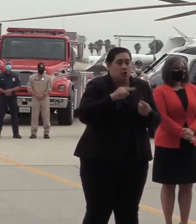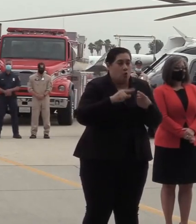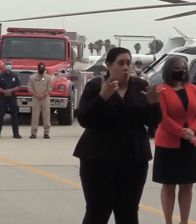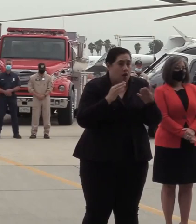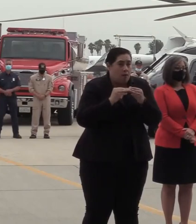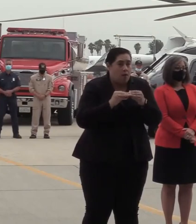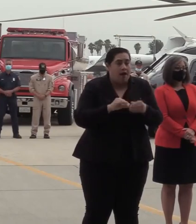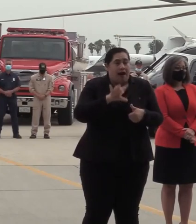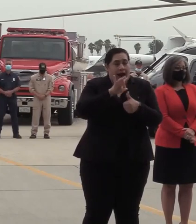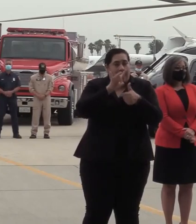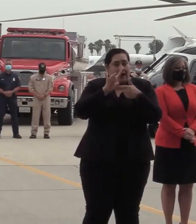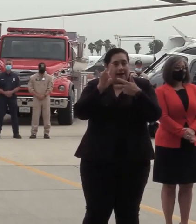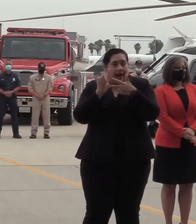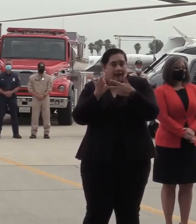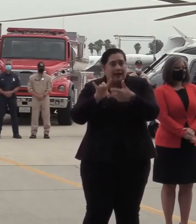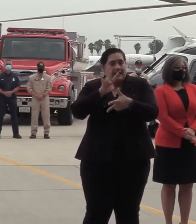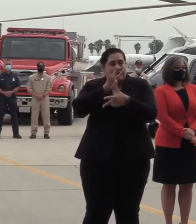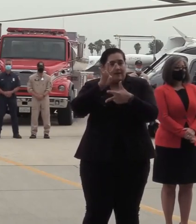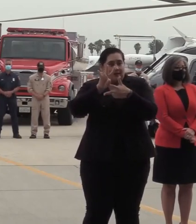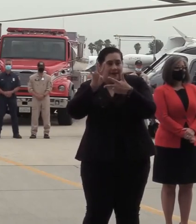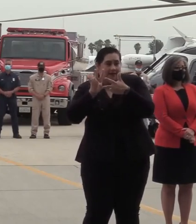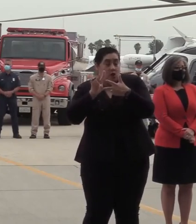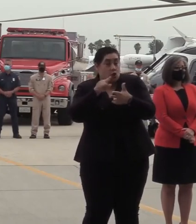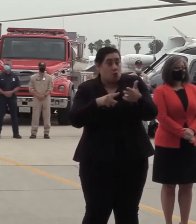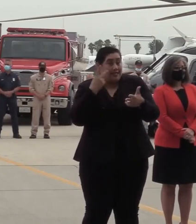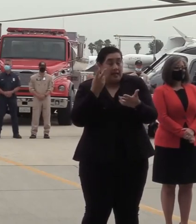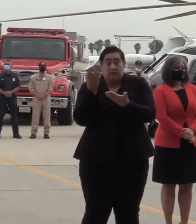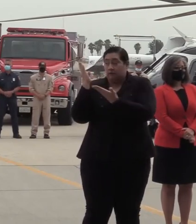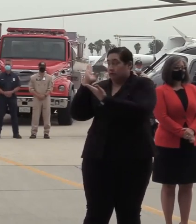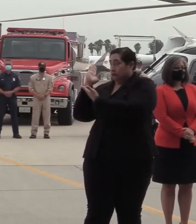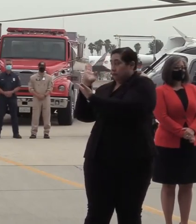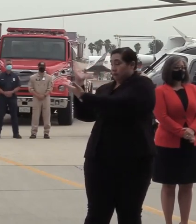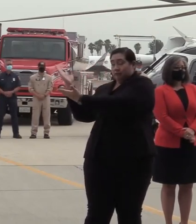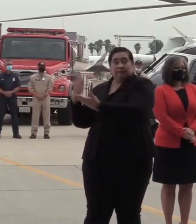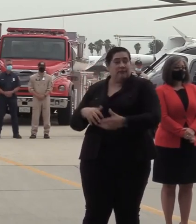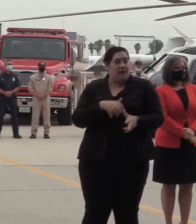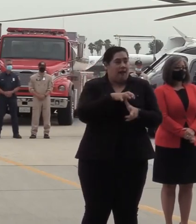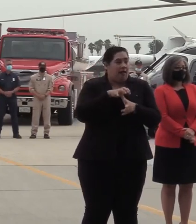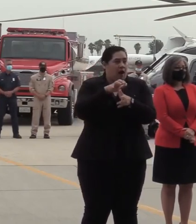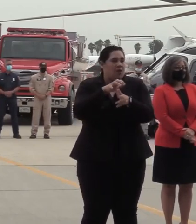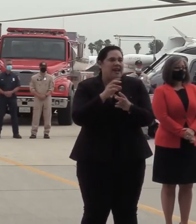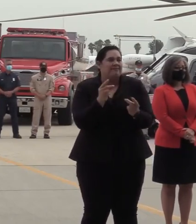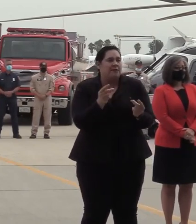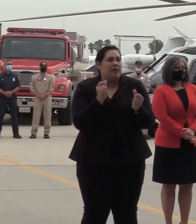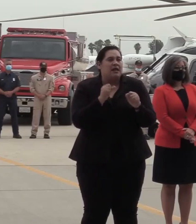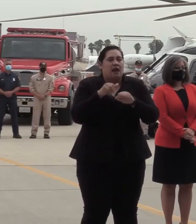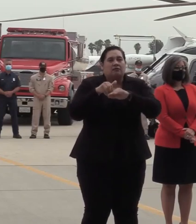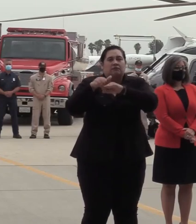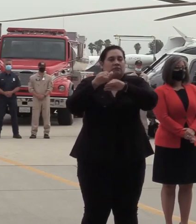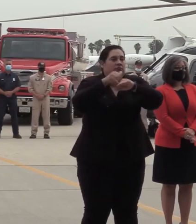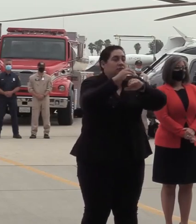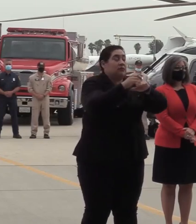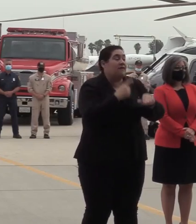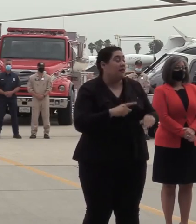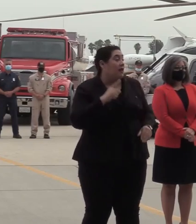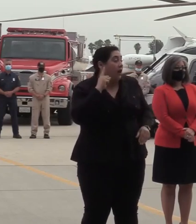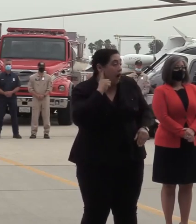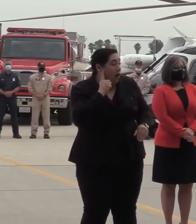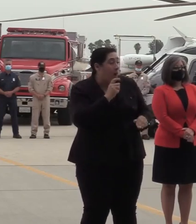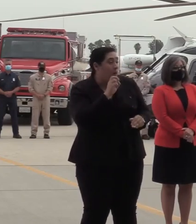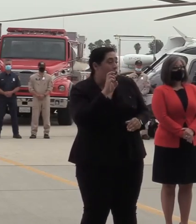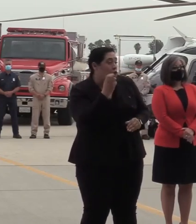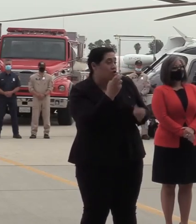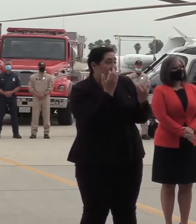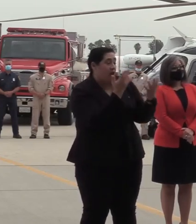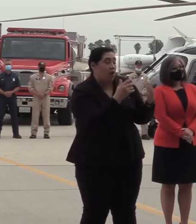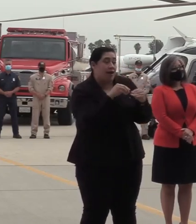888-777. What you see behind me are the helicopters we could immediately dispatch to a reported brush fire within the city